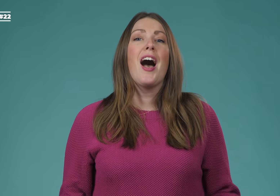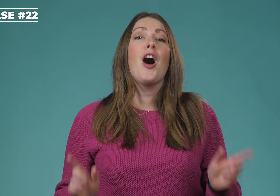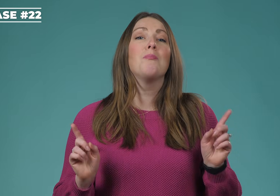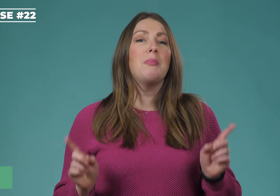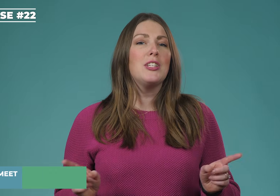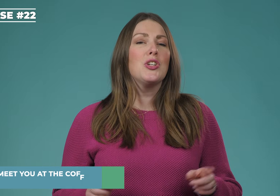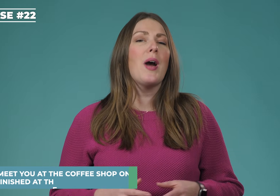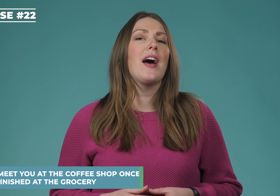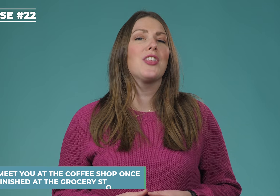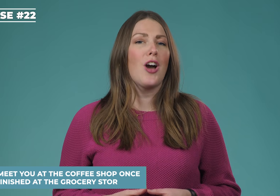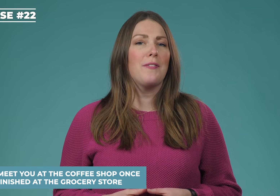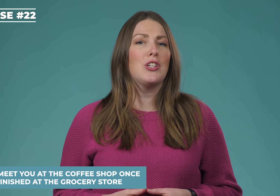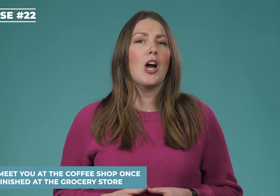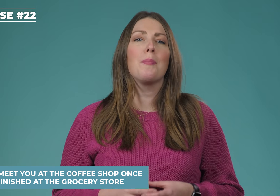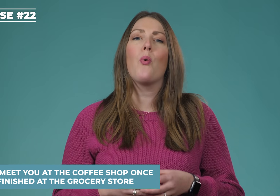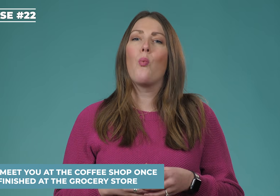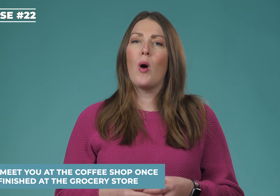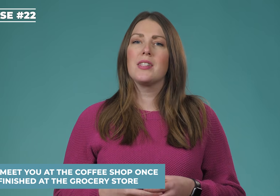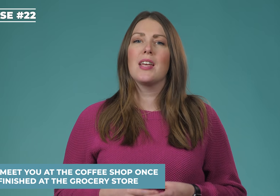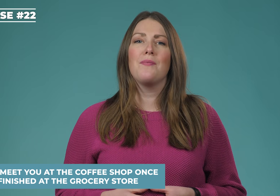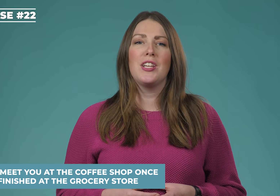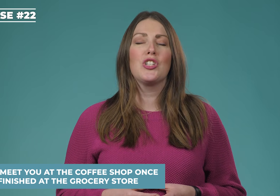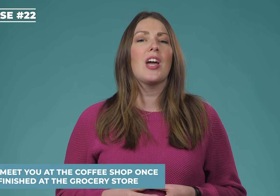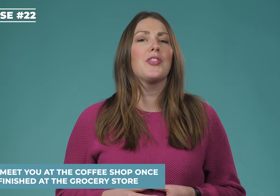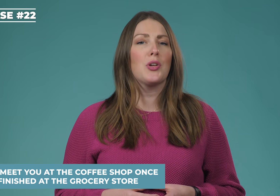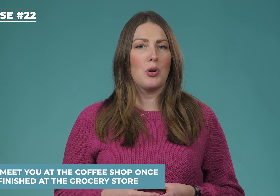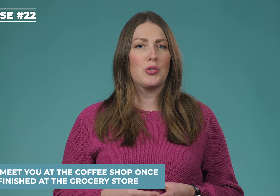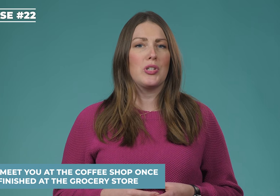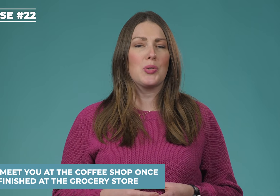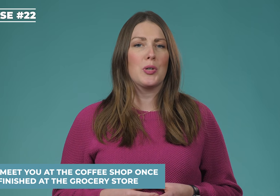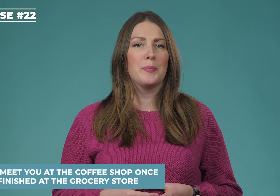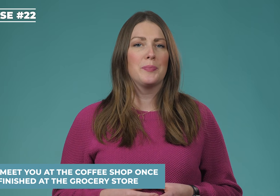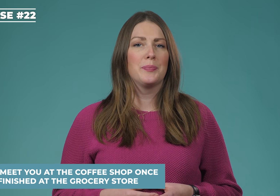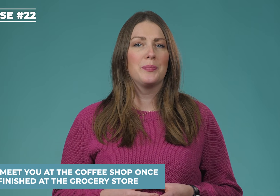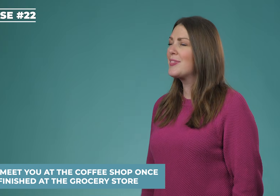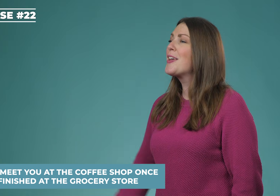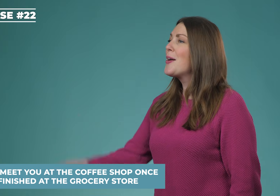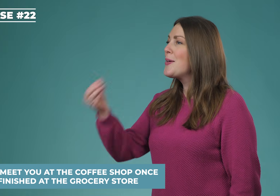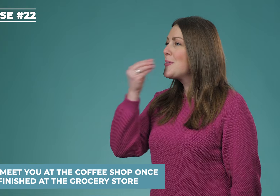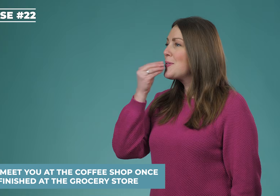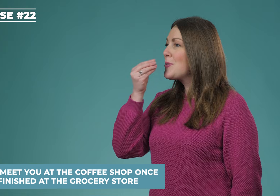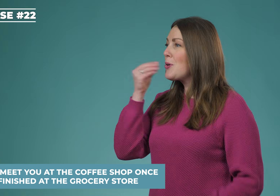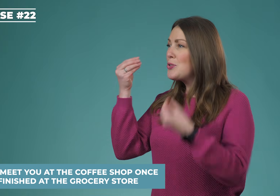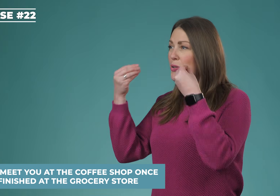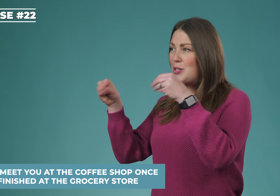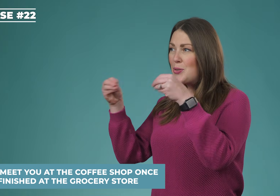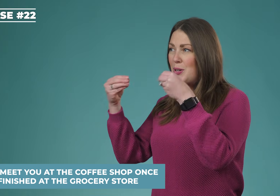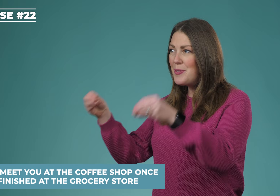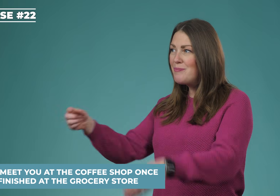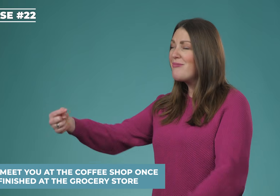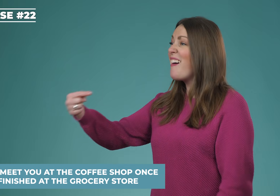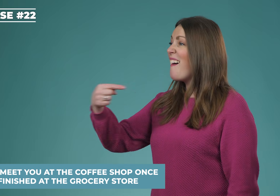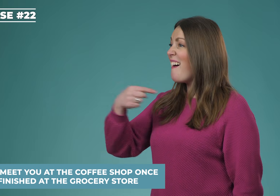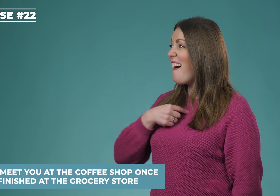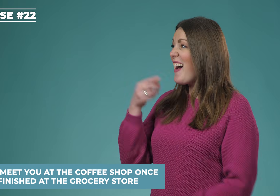I'll meet you at the coffee shop once I'm finished at the grocery store. Grocery store,